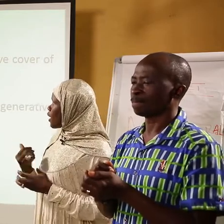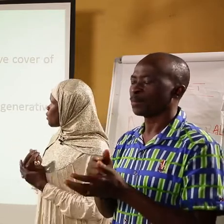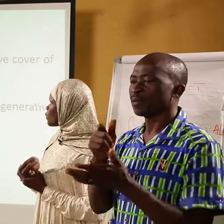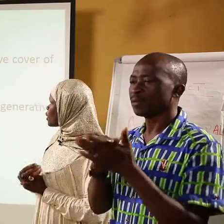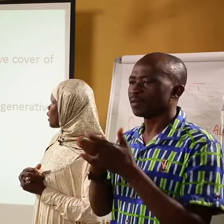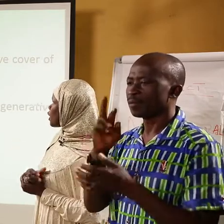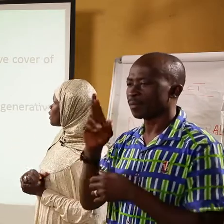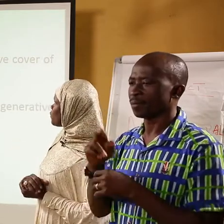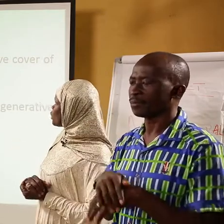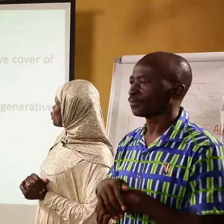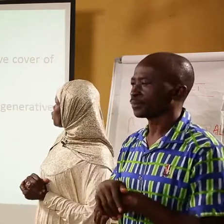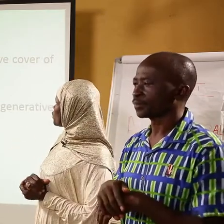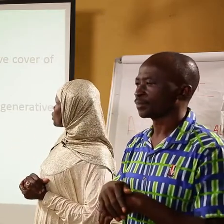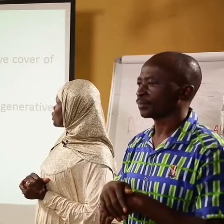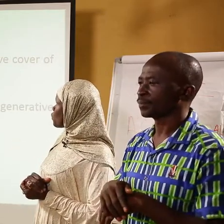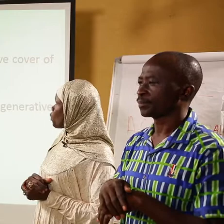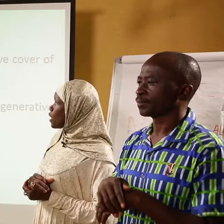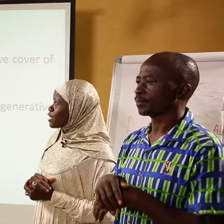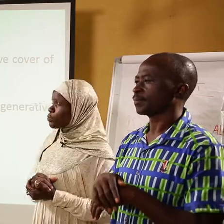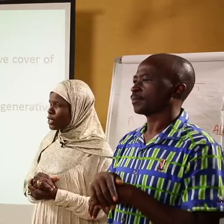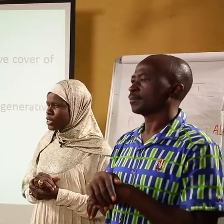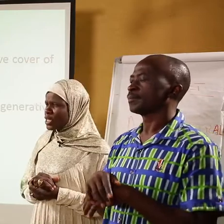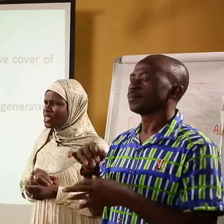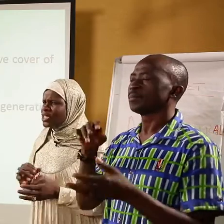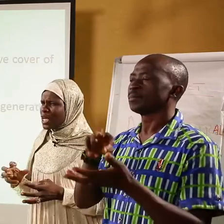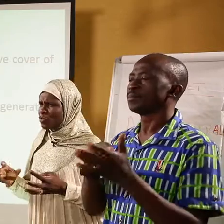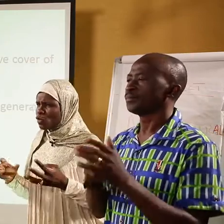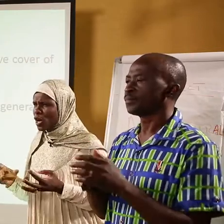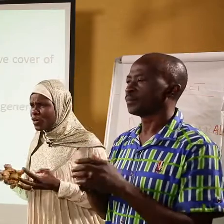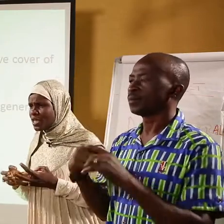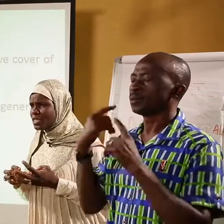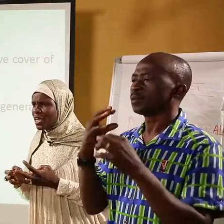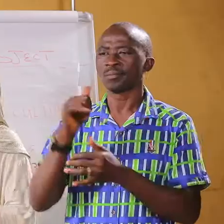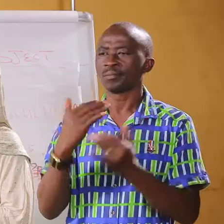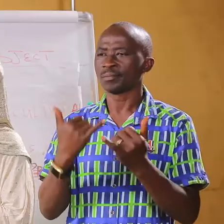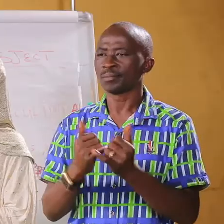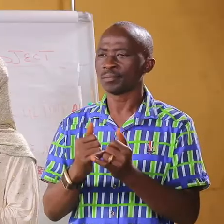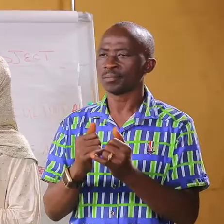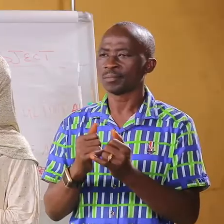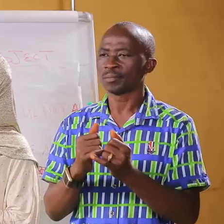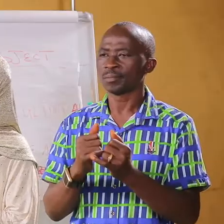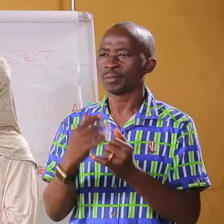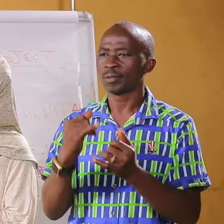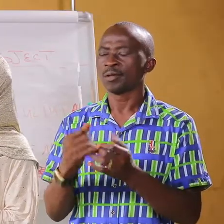This depletion of vegetative cover, it means since they have overgrazed,